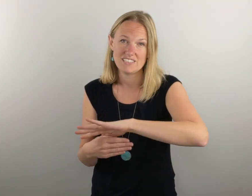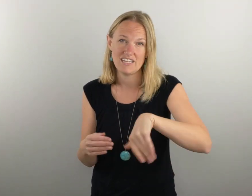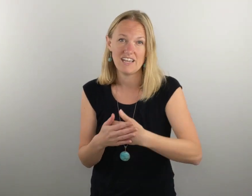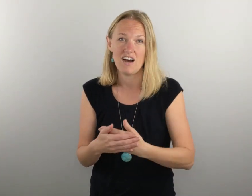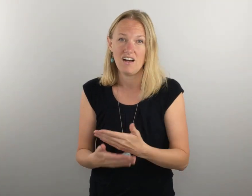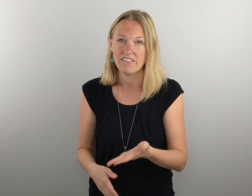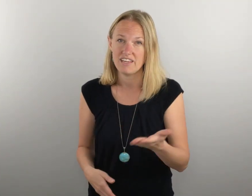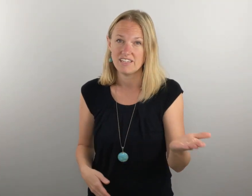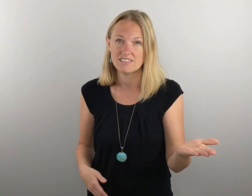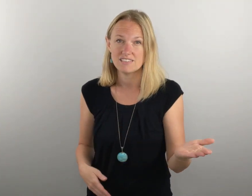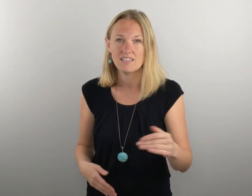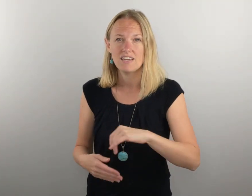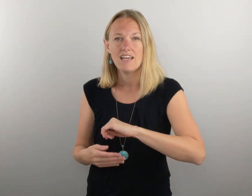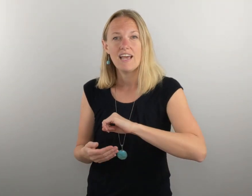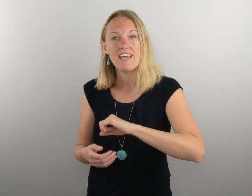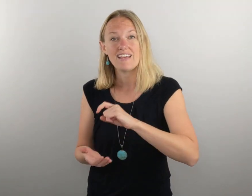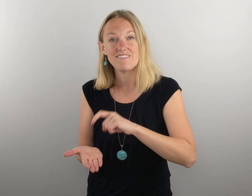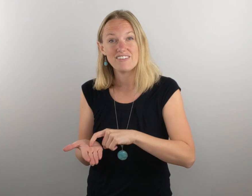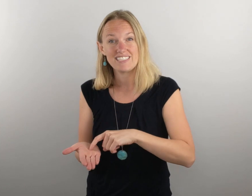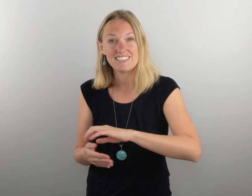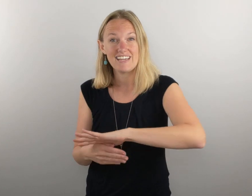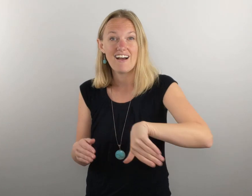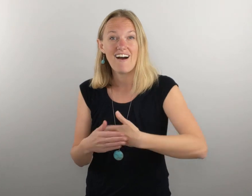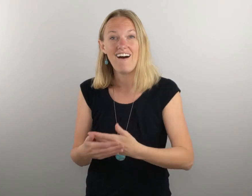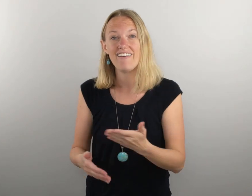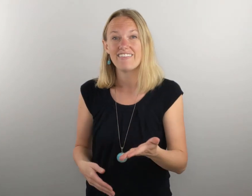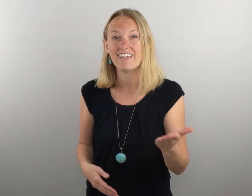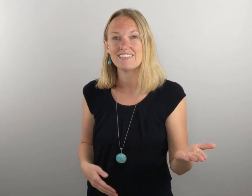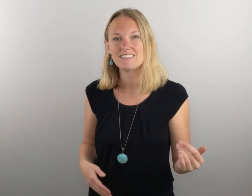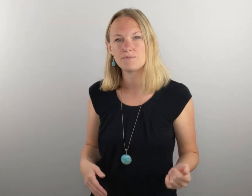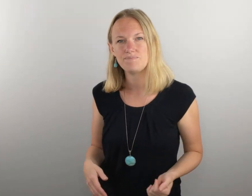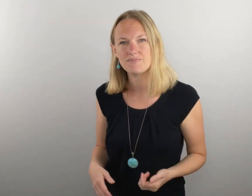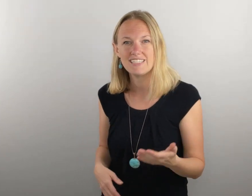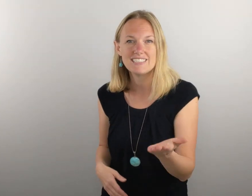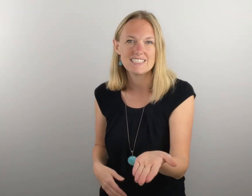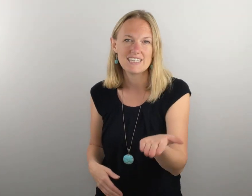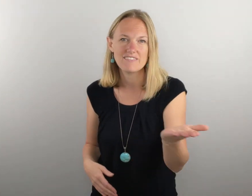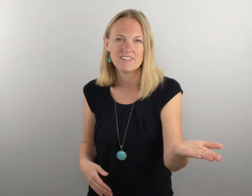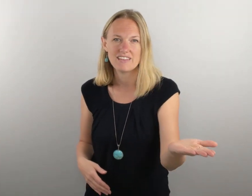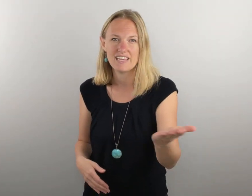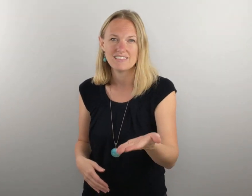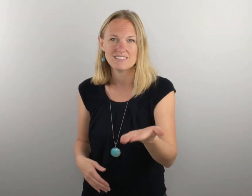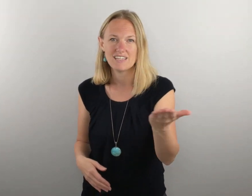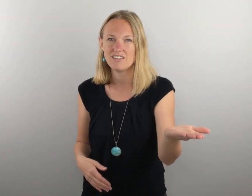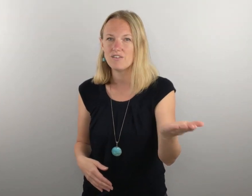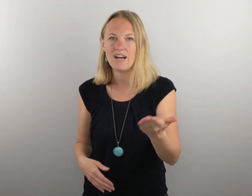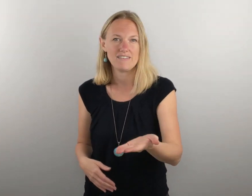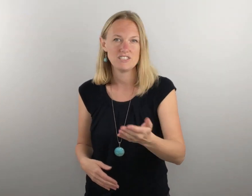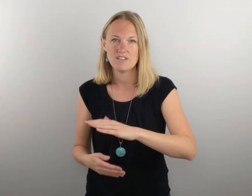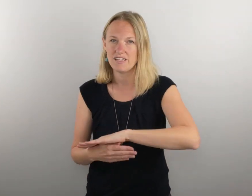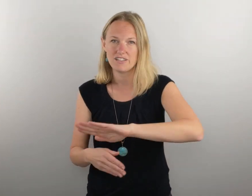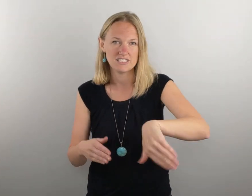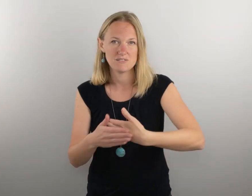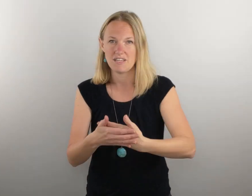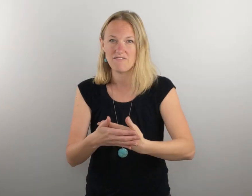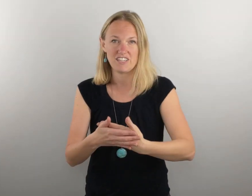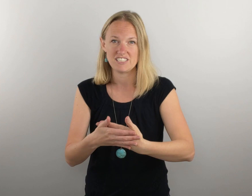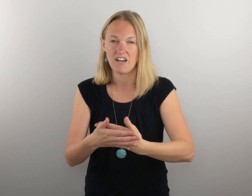Fixing all things. And then fixing all things. This is a sign for things, and you don't have to do that. You can just say fixing